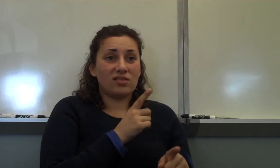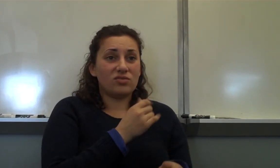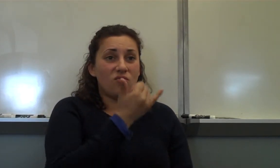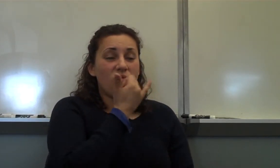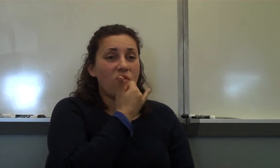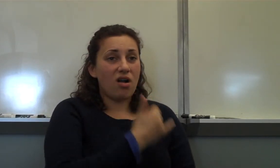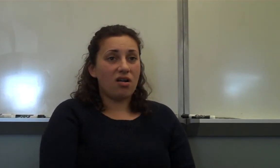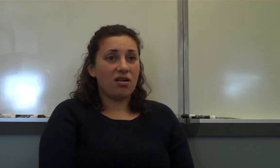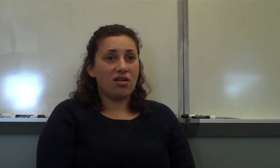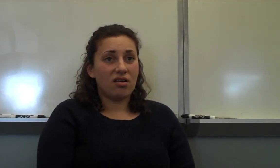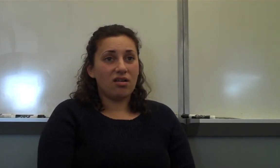By 1.